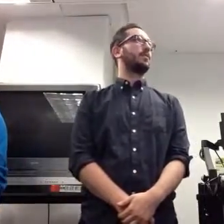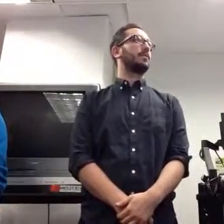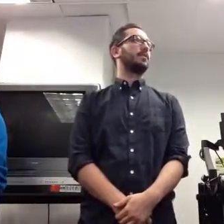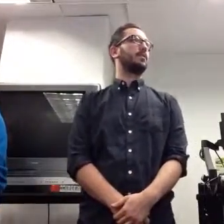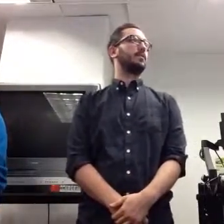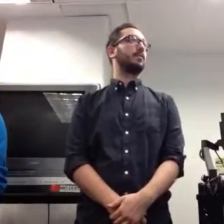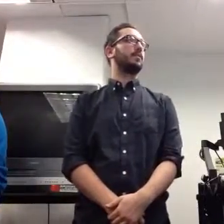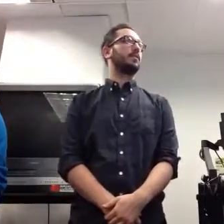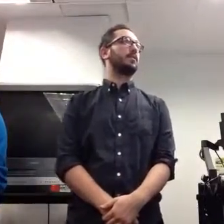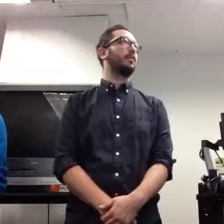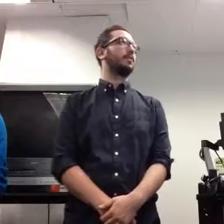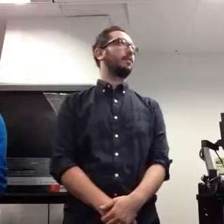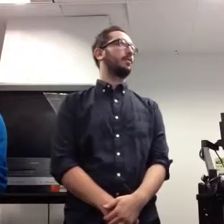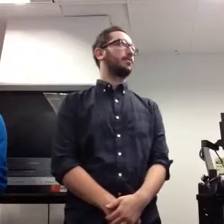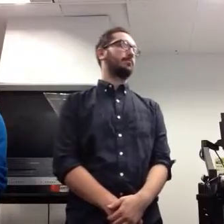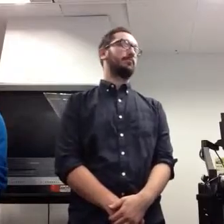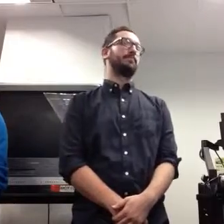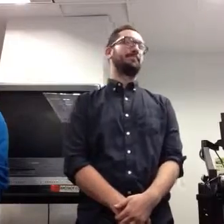Can you all hear okay? Yes.